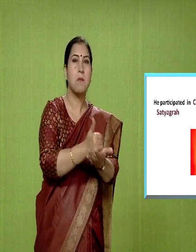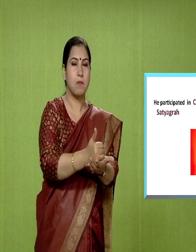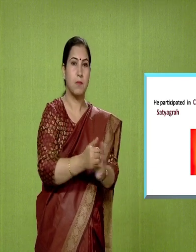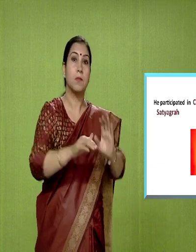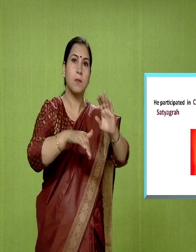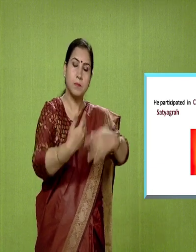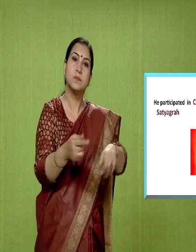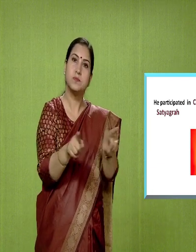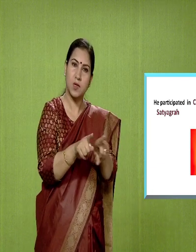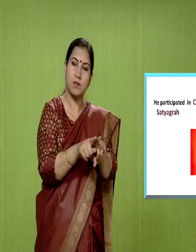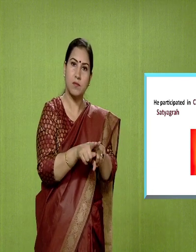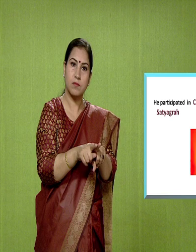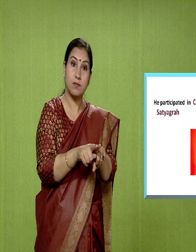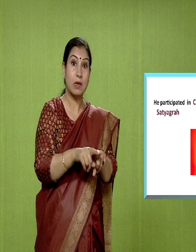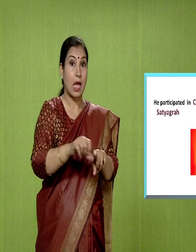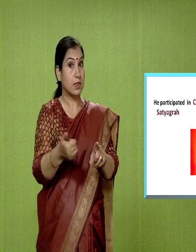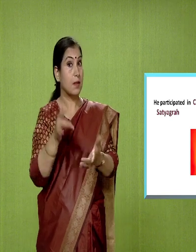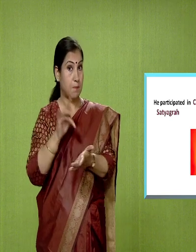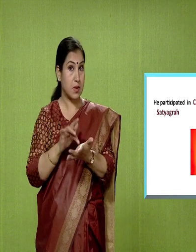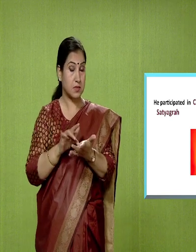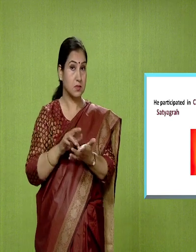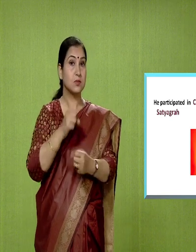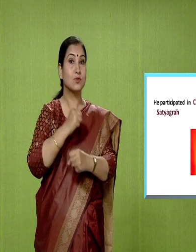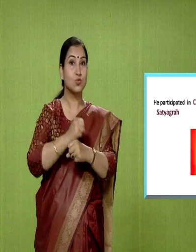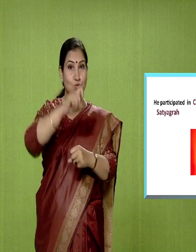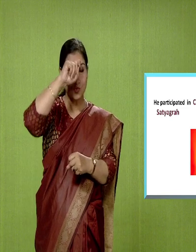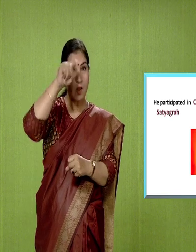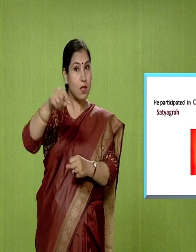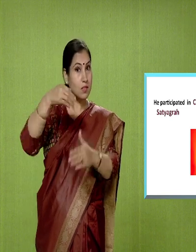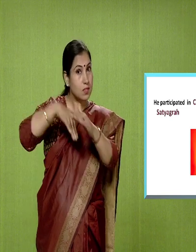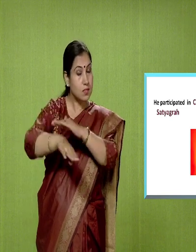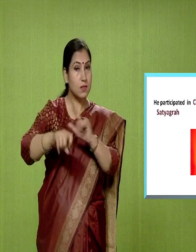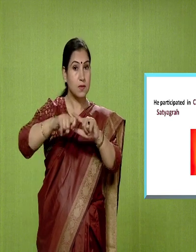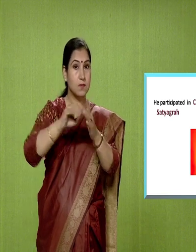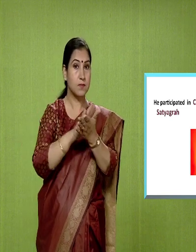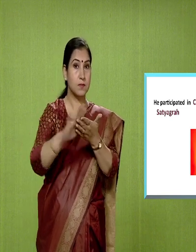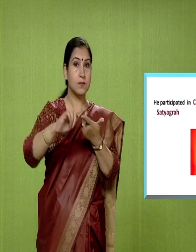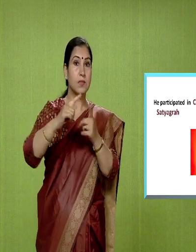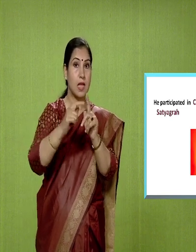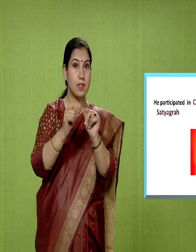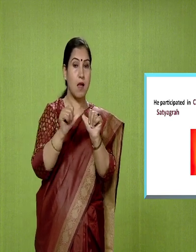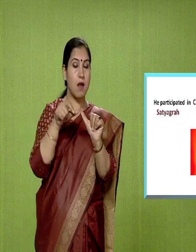Later, he also supported the farmers in Kheda district of Gujarat.